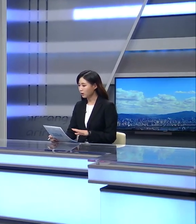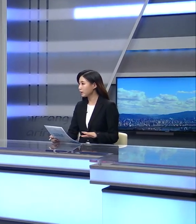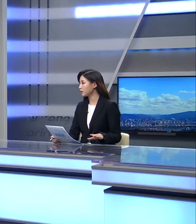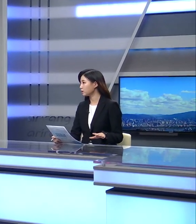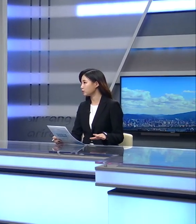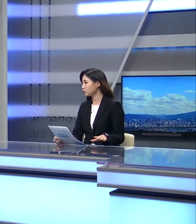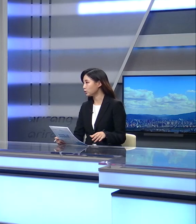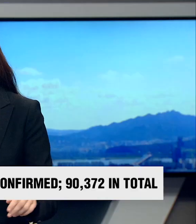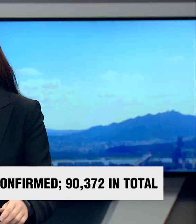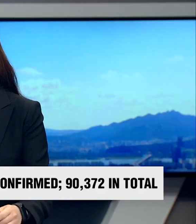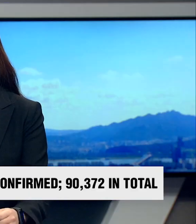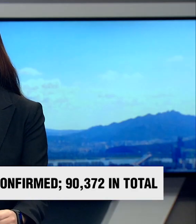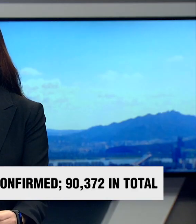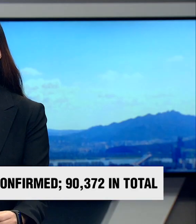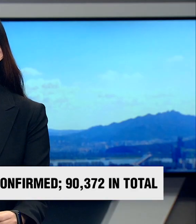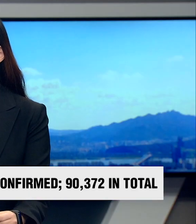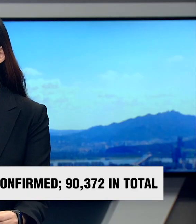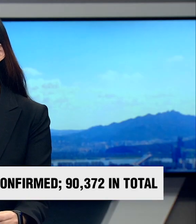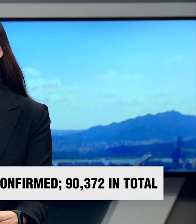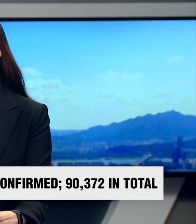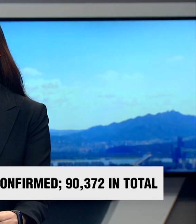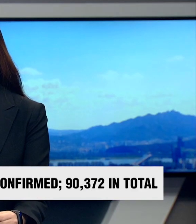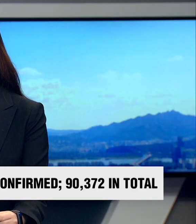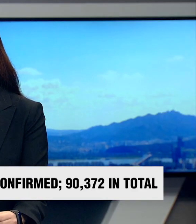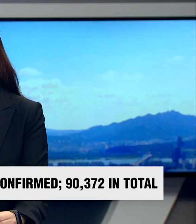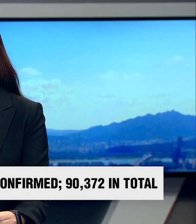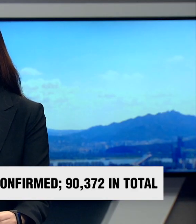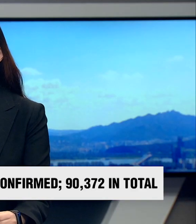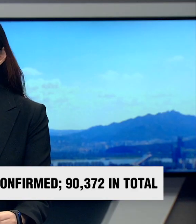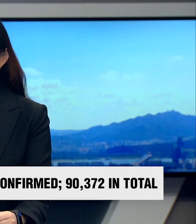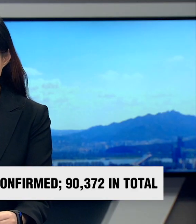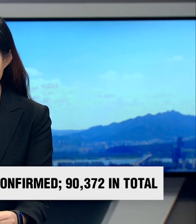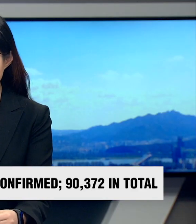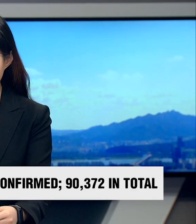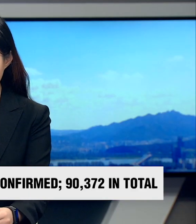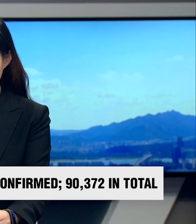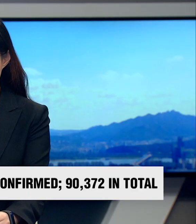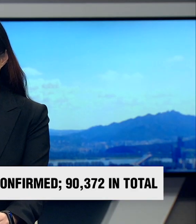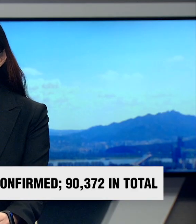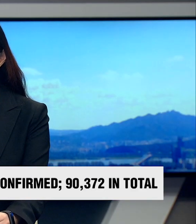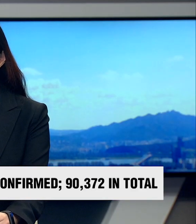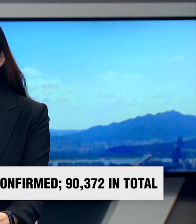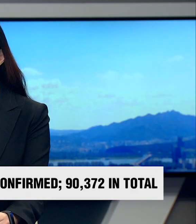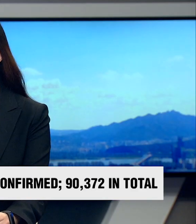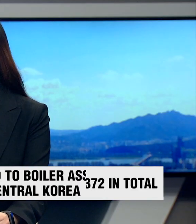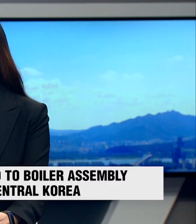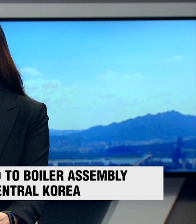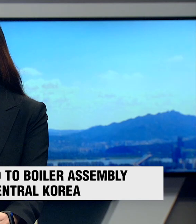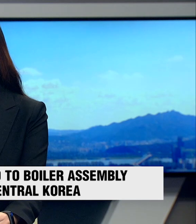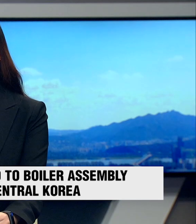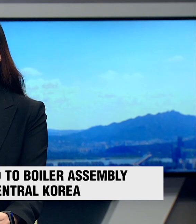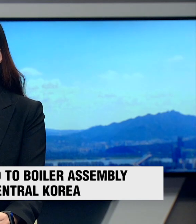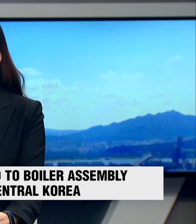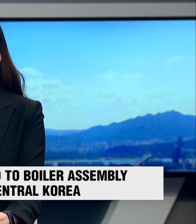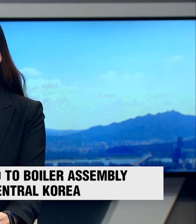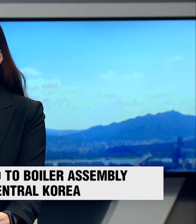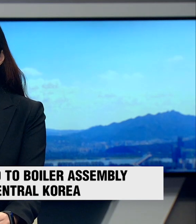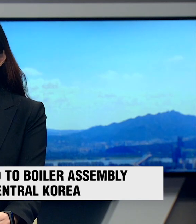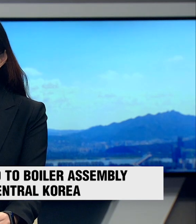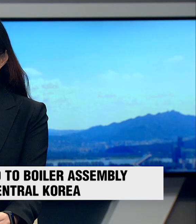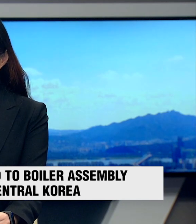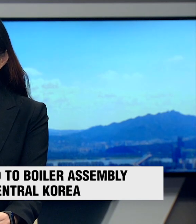a variety of new infections, small and larger cluster infections. But let's take a close look at the boiler factory in